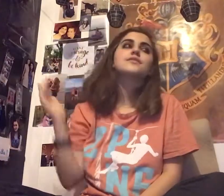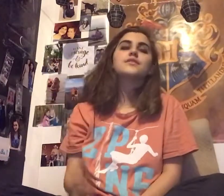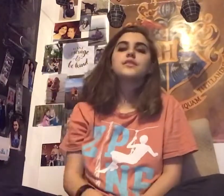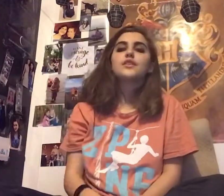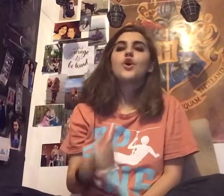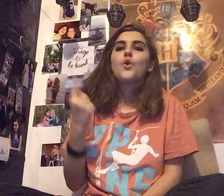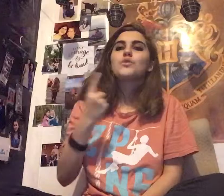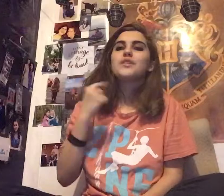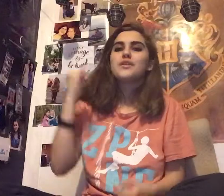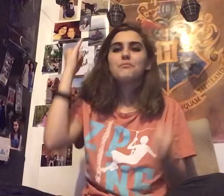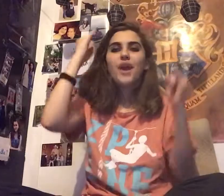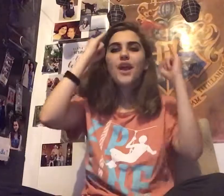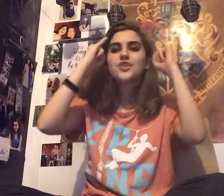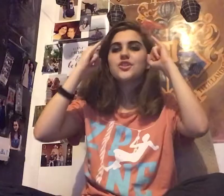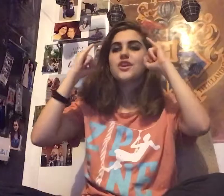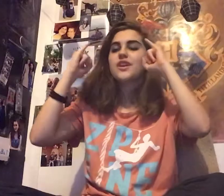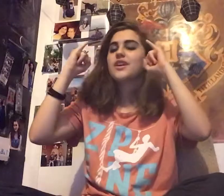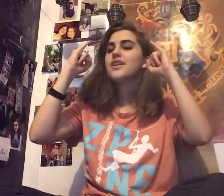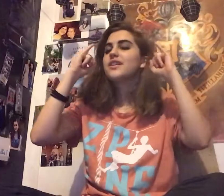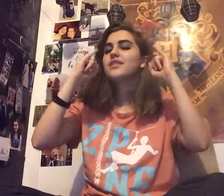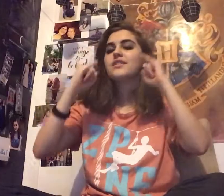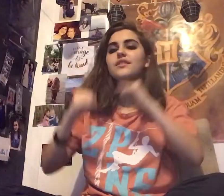I can only imagine.